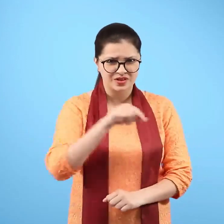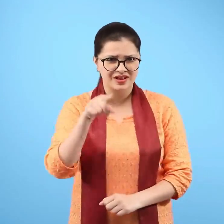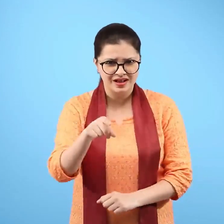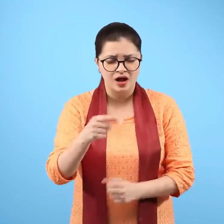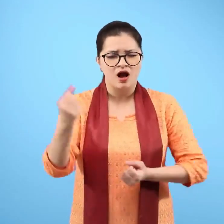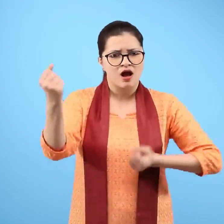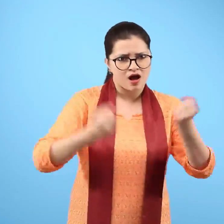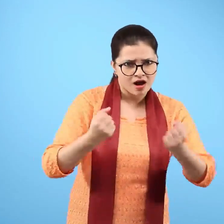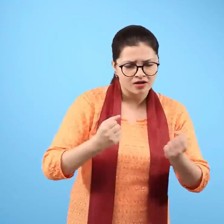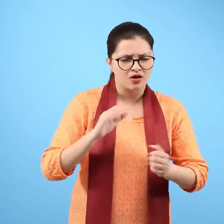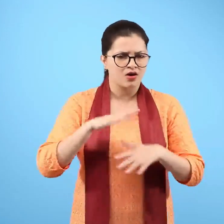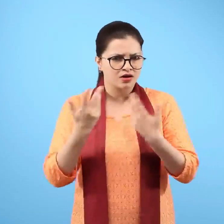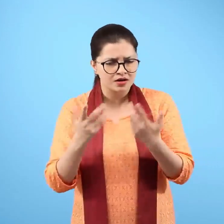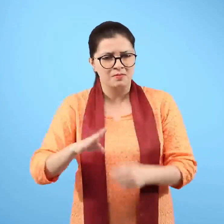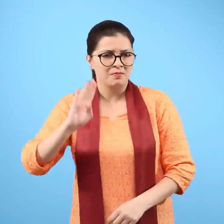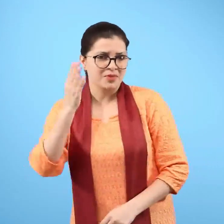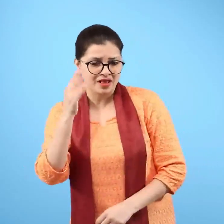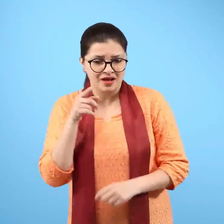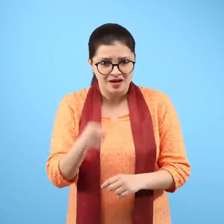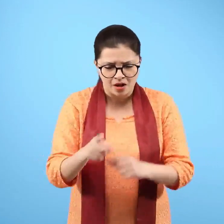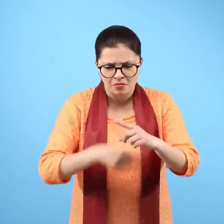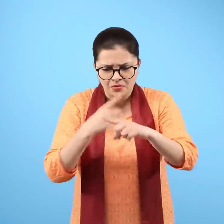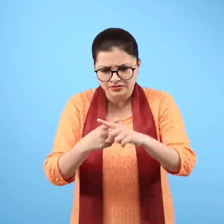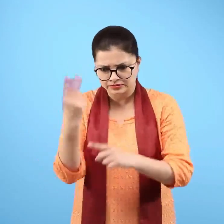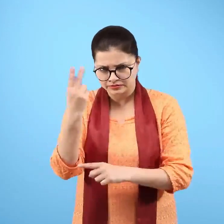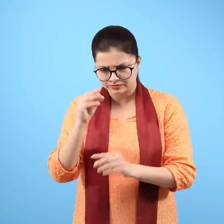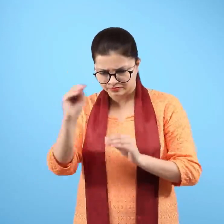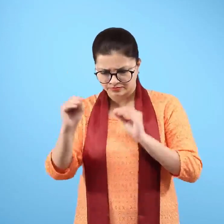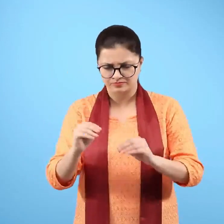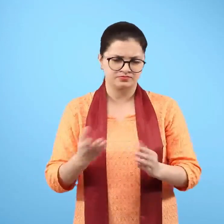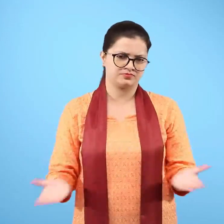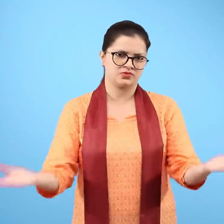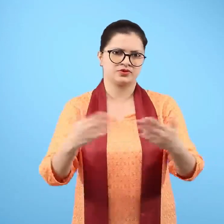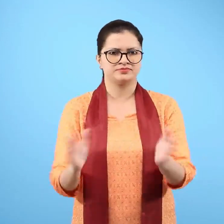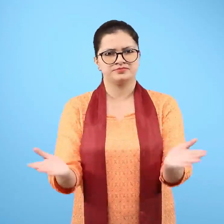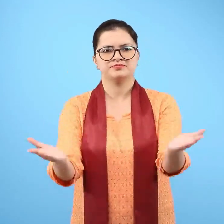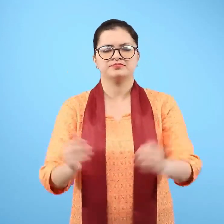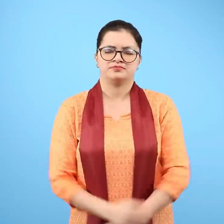you are supposed to draw the vehicle and the leaf in both these grids.